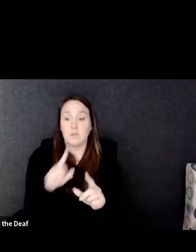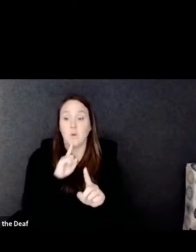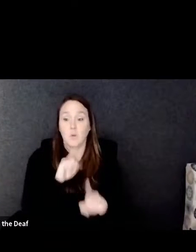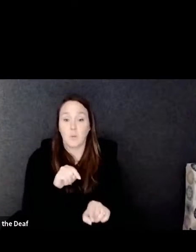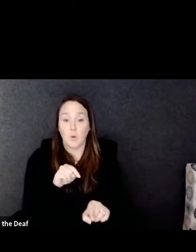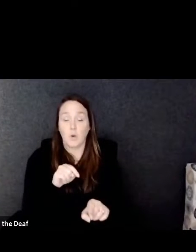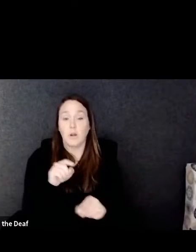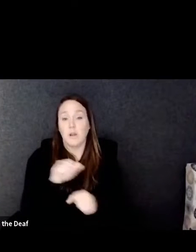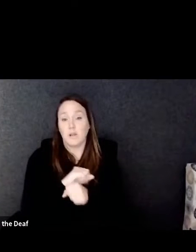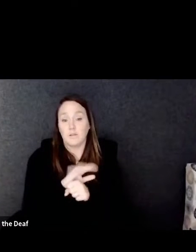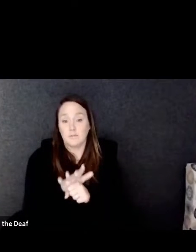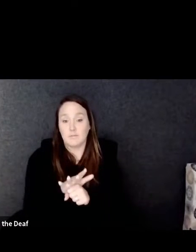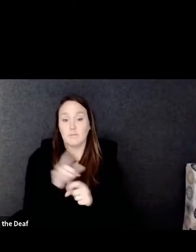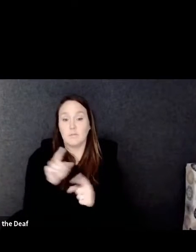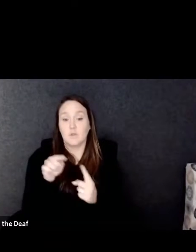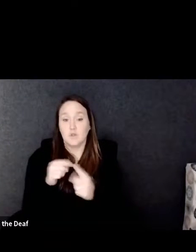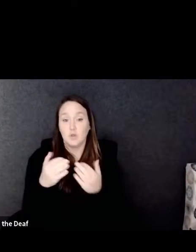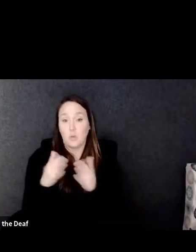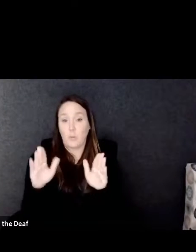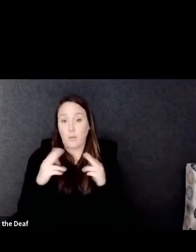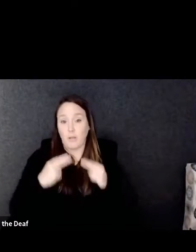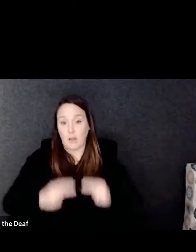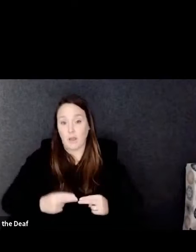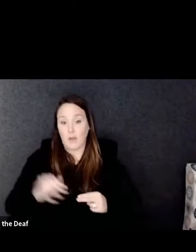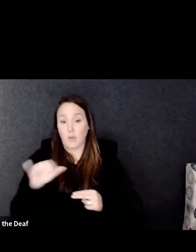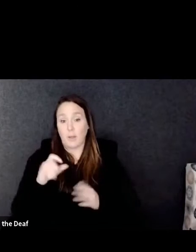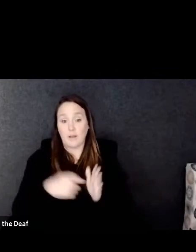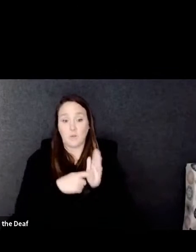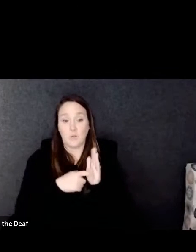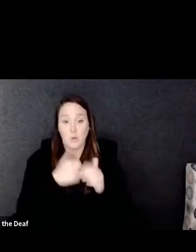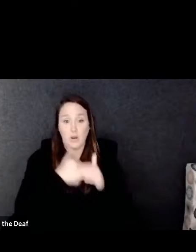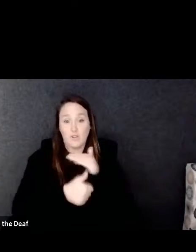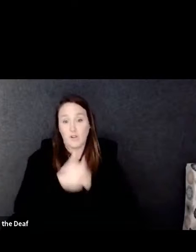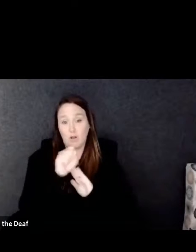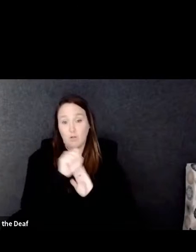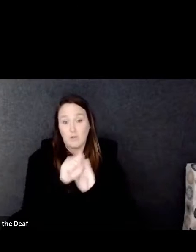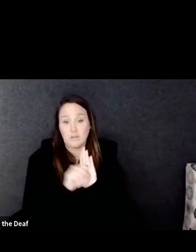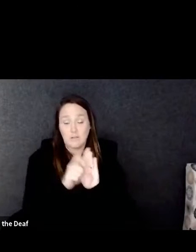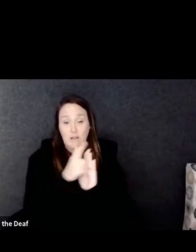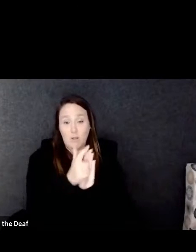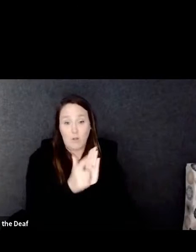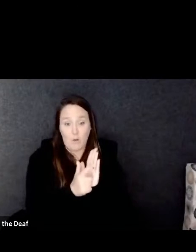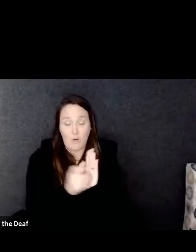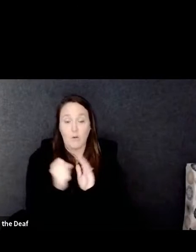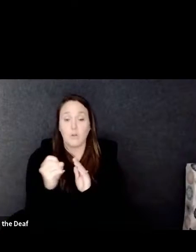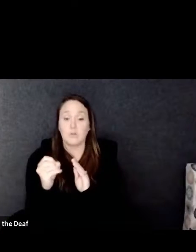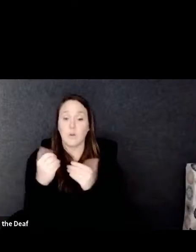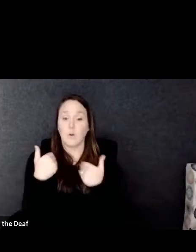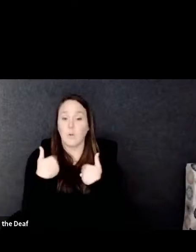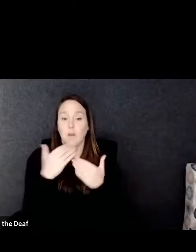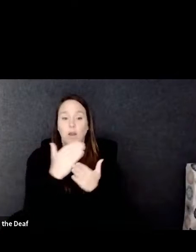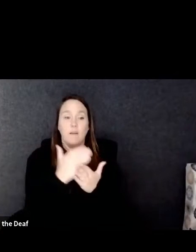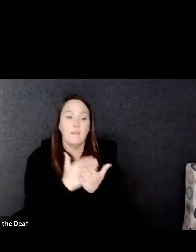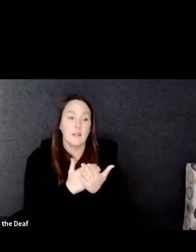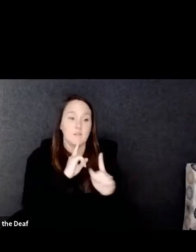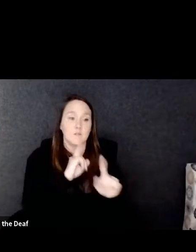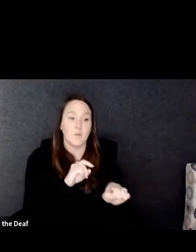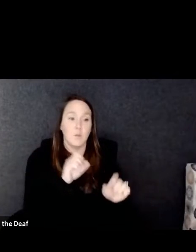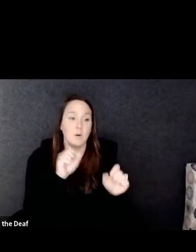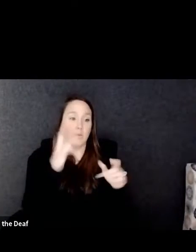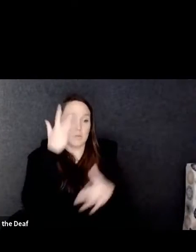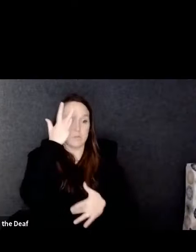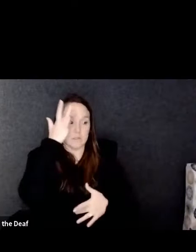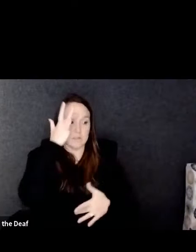reporting COVID-19 to public health as required by state law. So there's a list of reportable diseases. It's